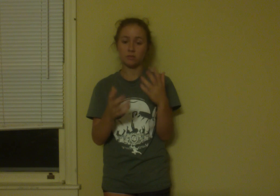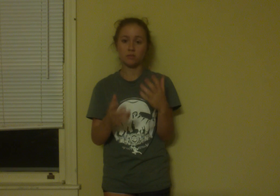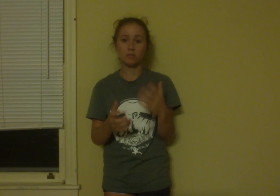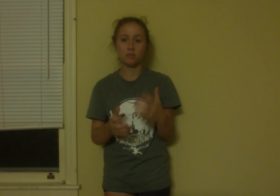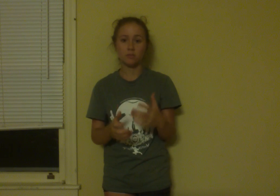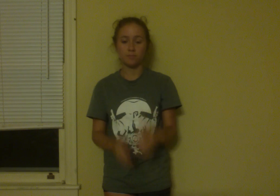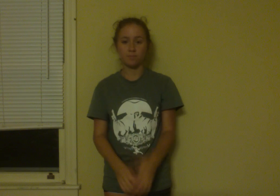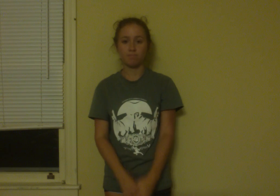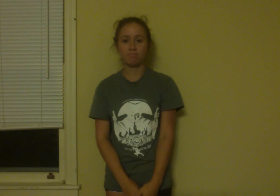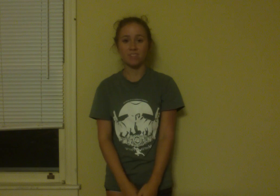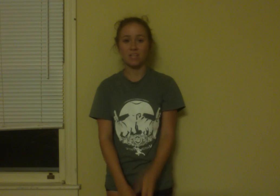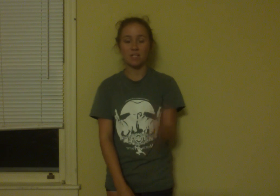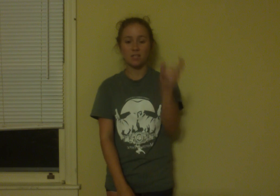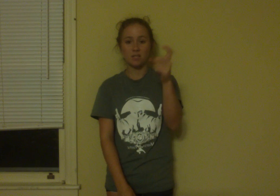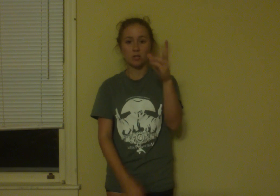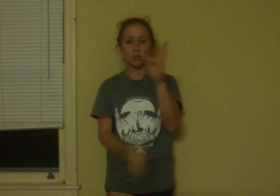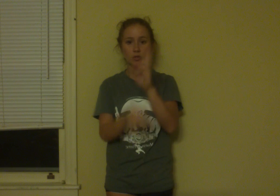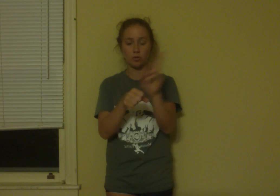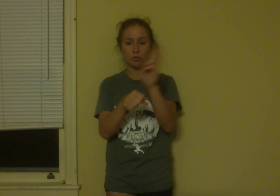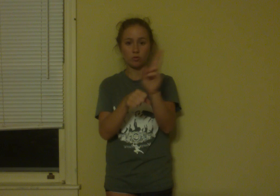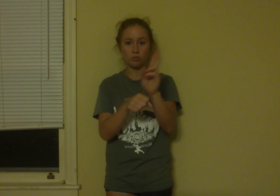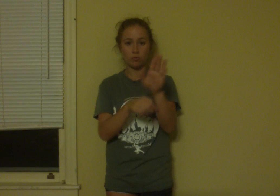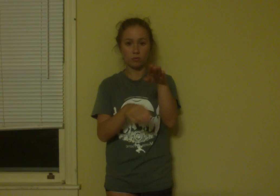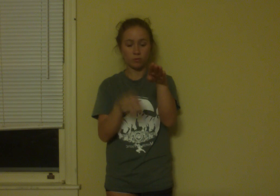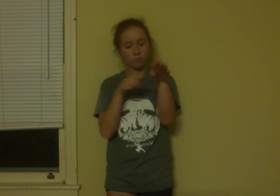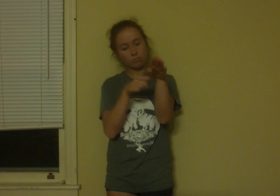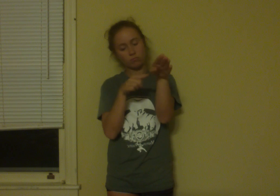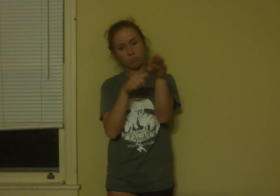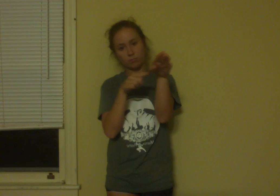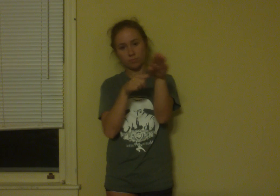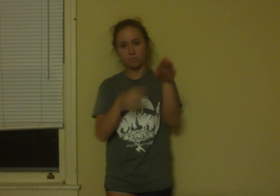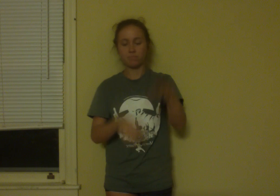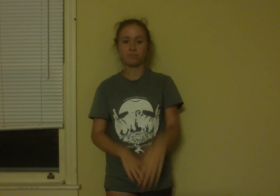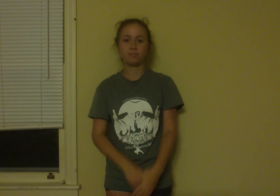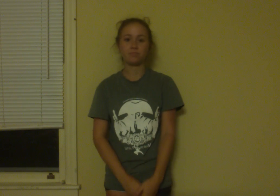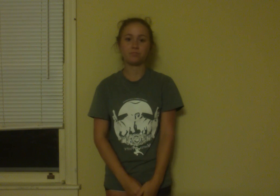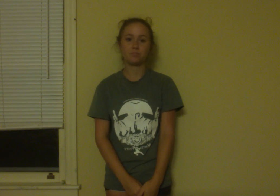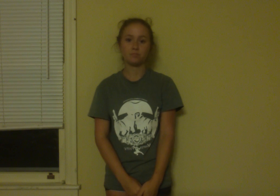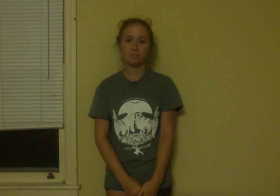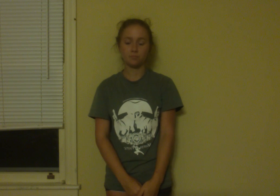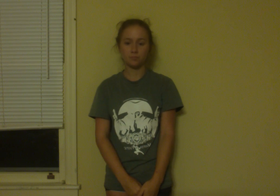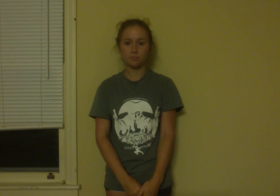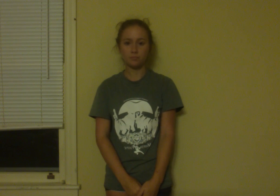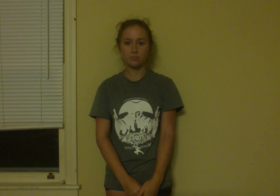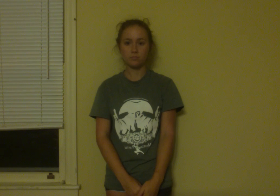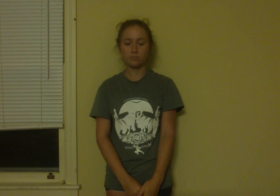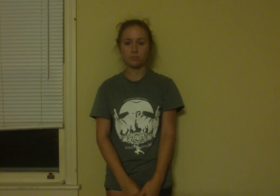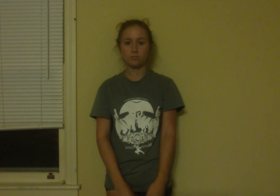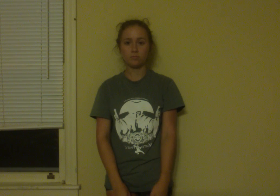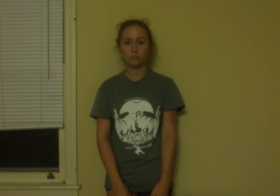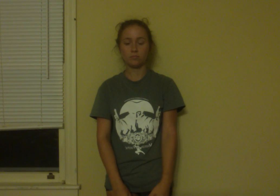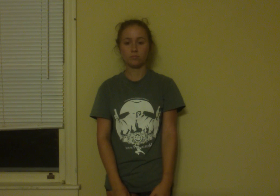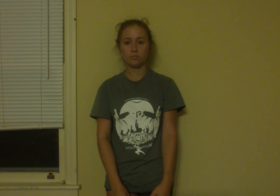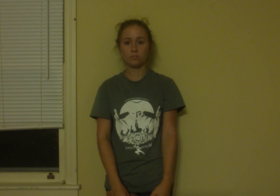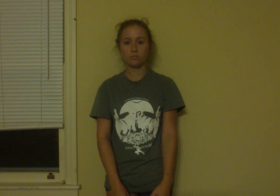So you get this heel hook up, lock off this little blocky 3-finger crimp, and just stab to this 2-finger pinch.